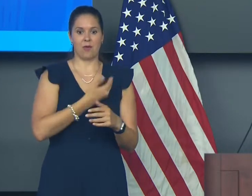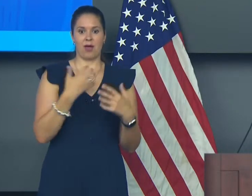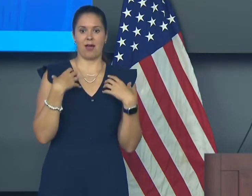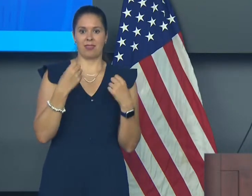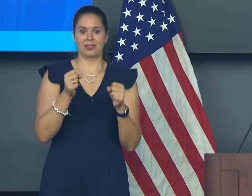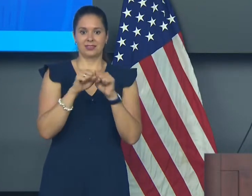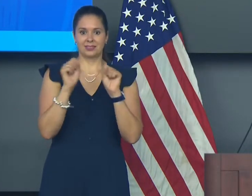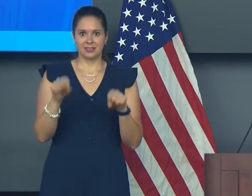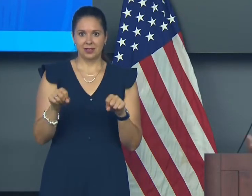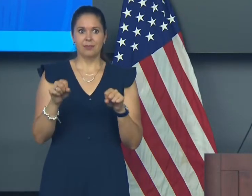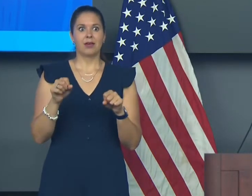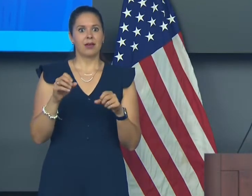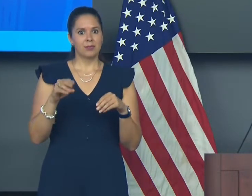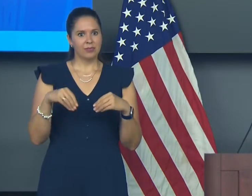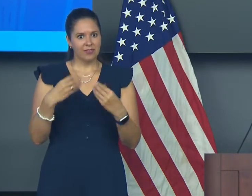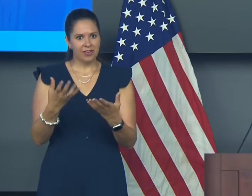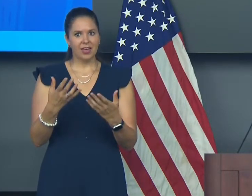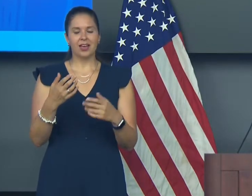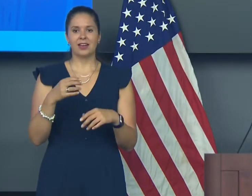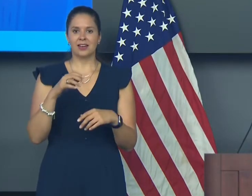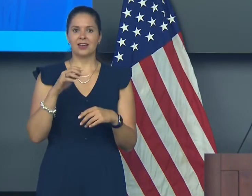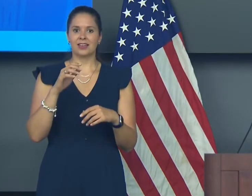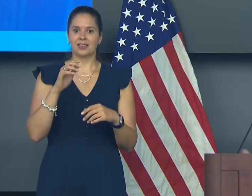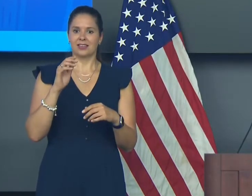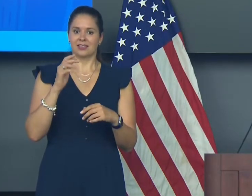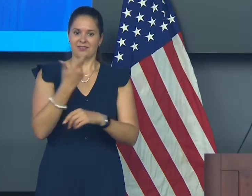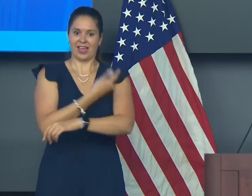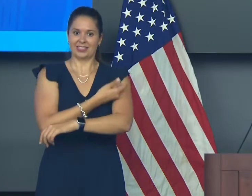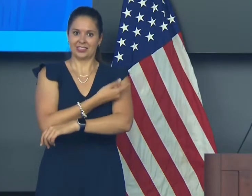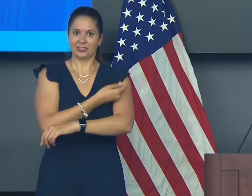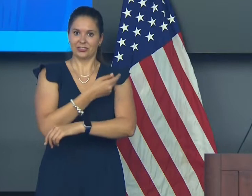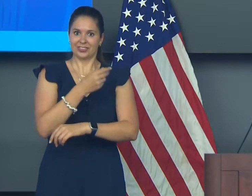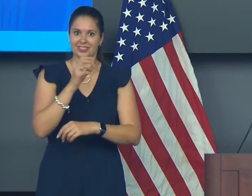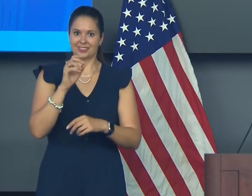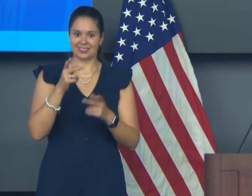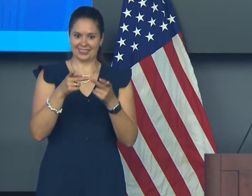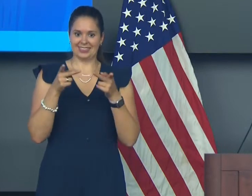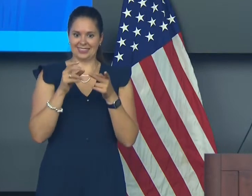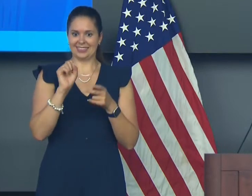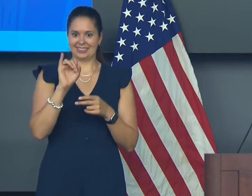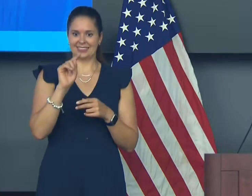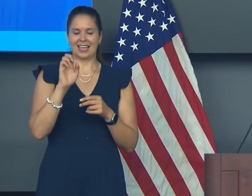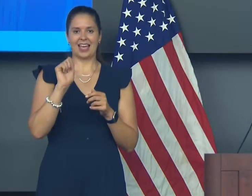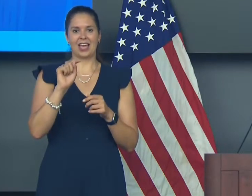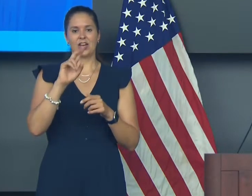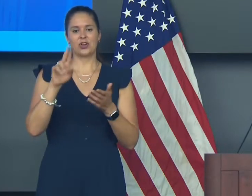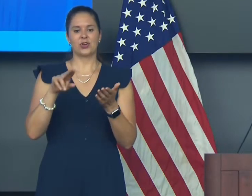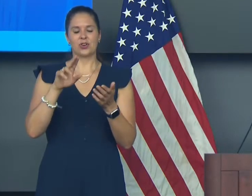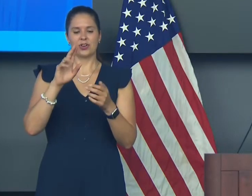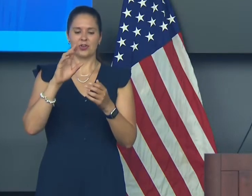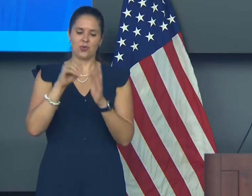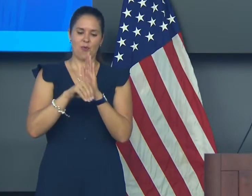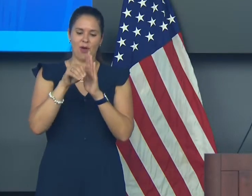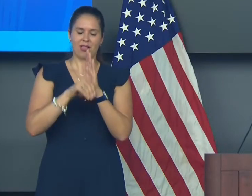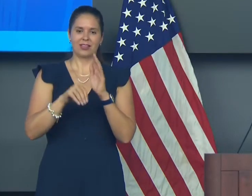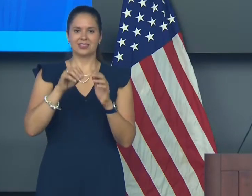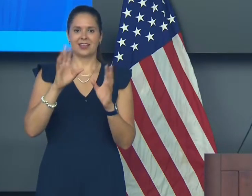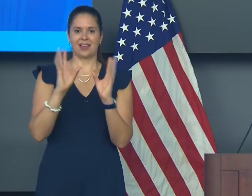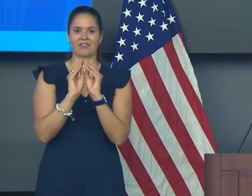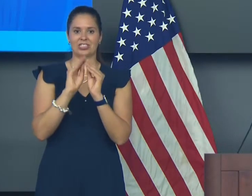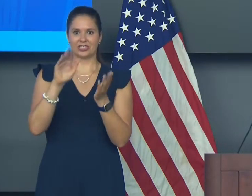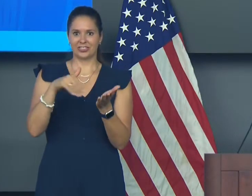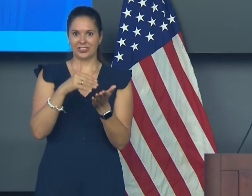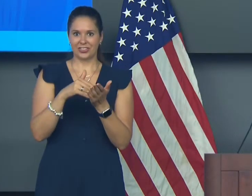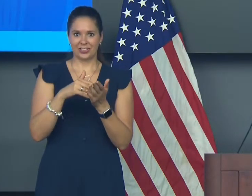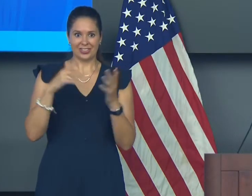system was able to provide a max vaccination site, of course, at the New Orleans Convention Center. And so that